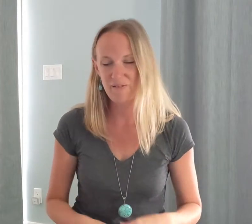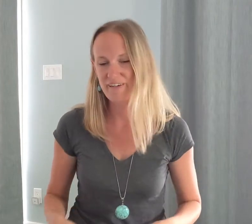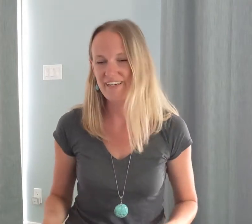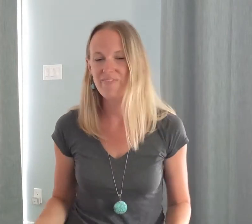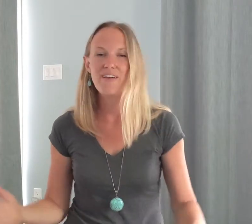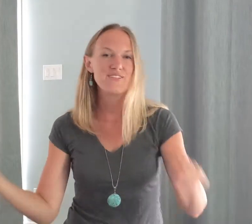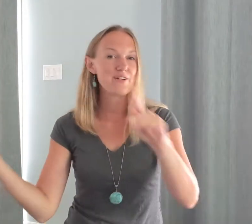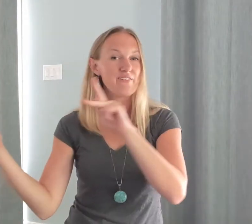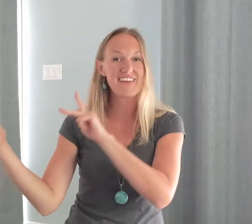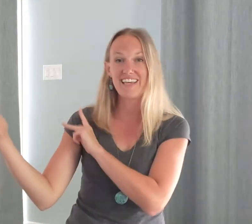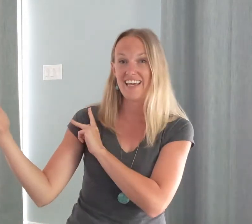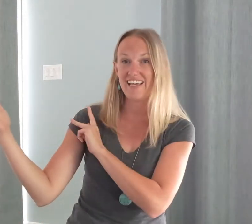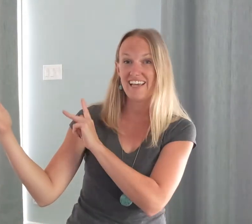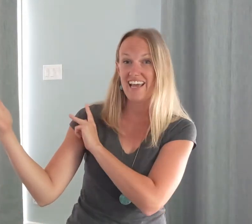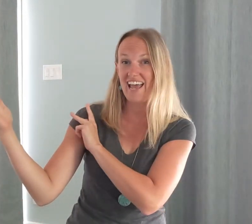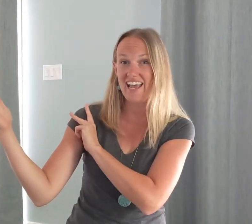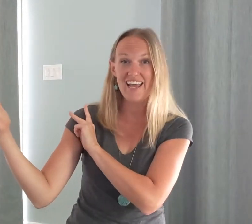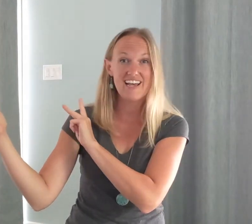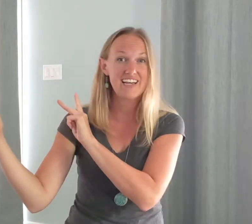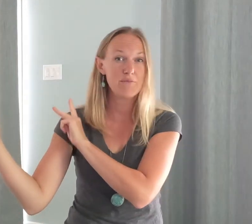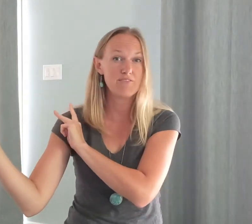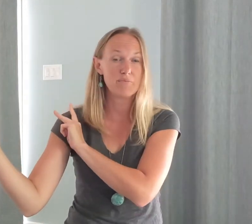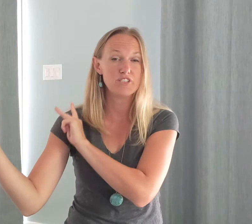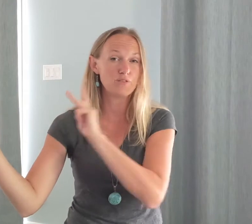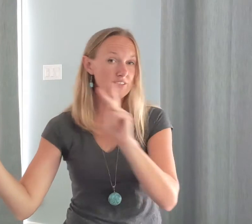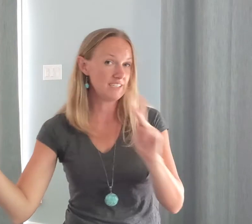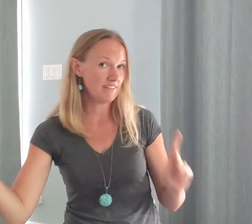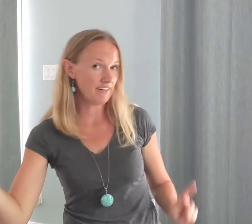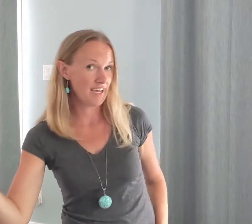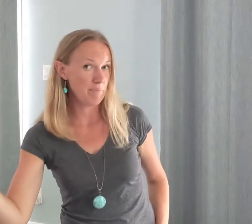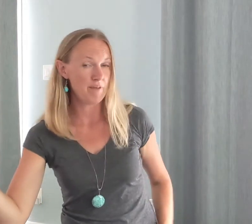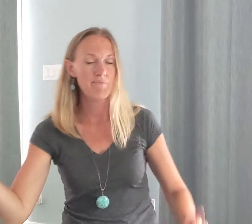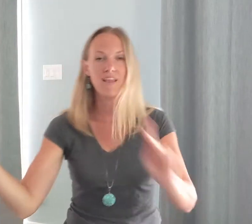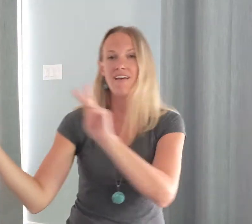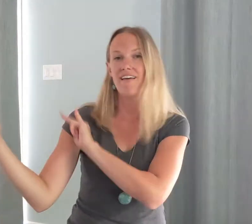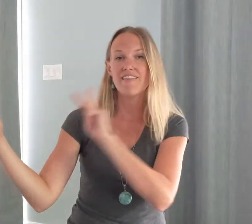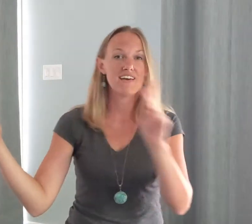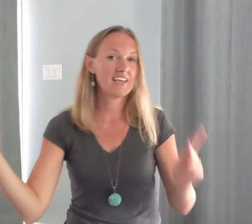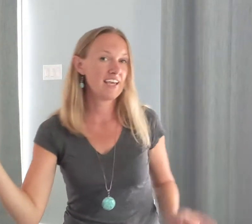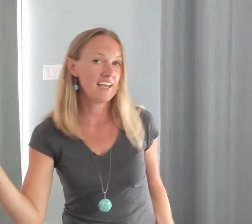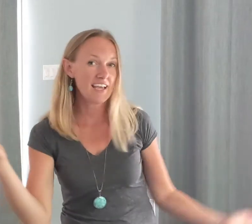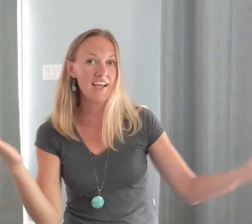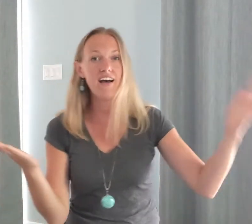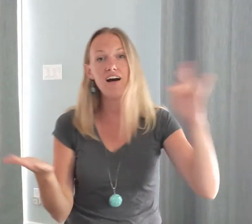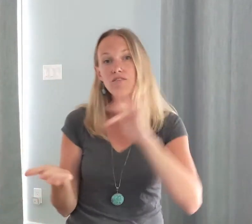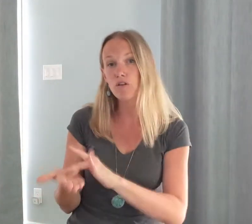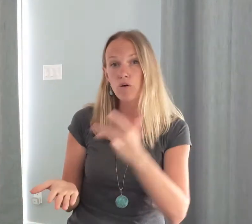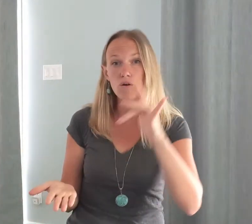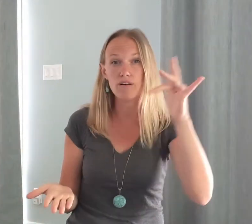Glory. So the King, K, coming from your shoulder down to your hip. The King of